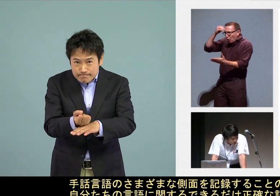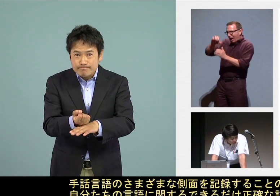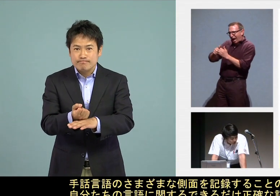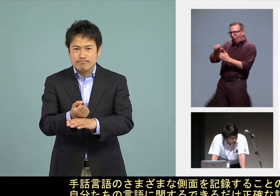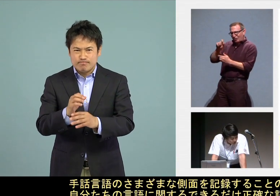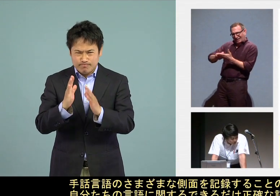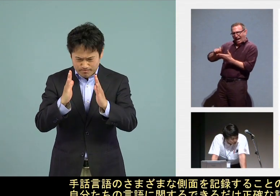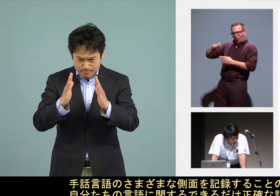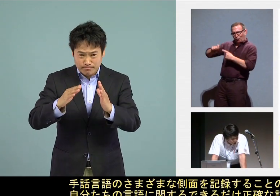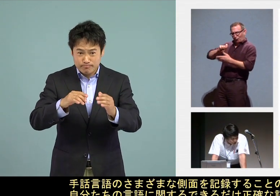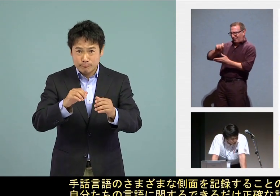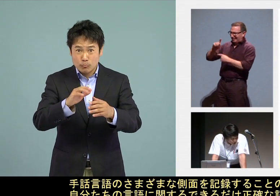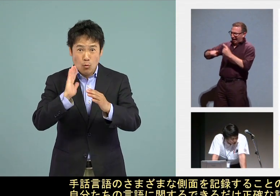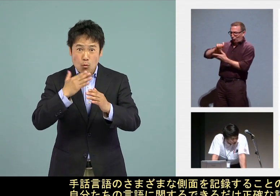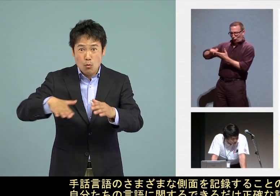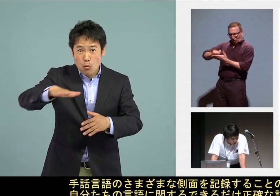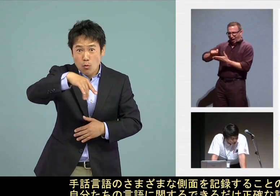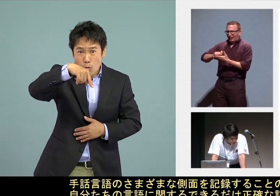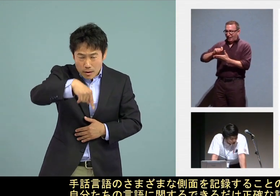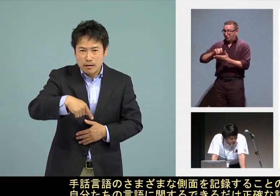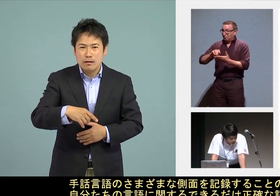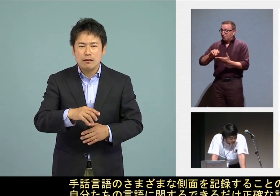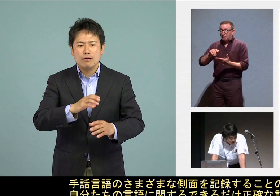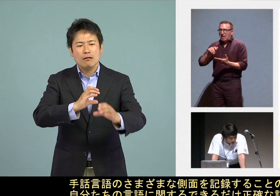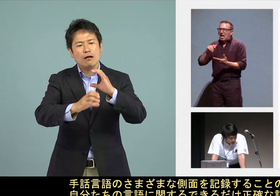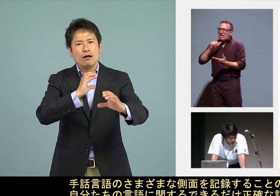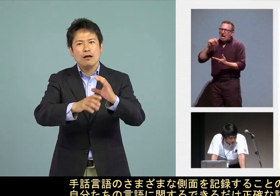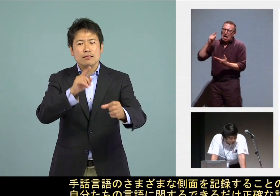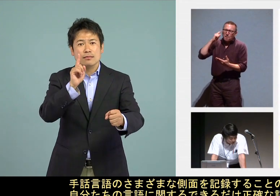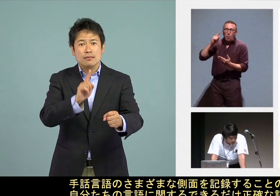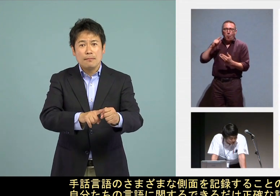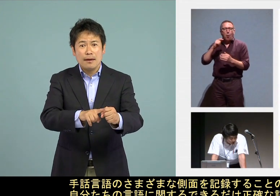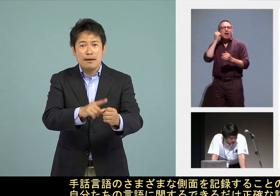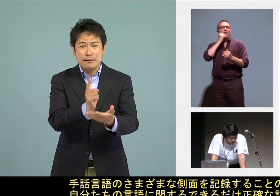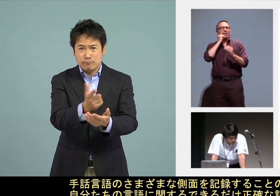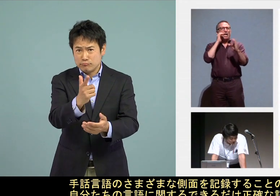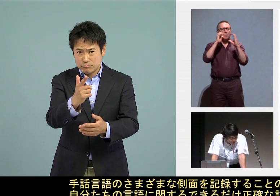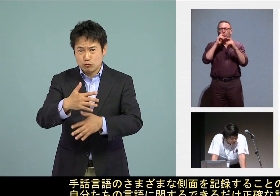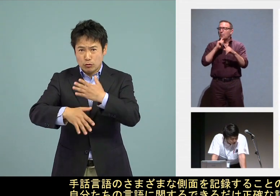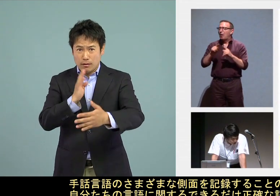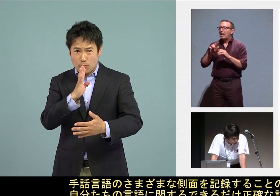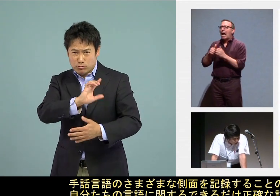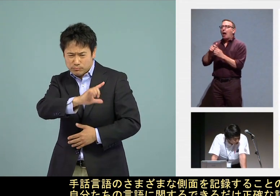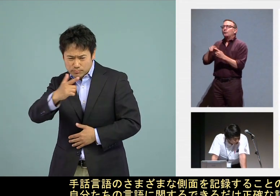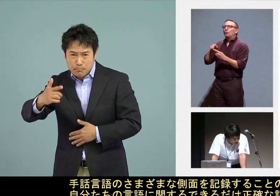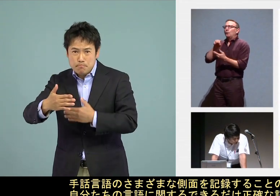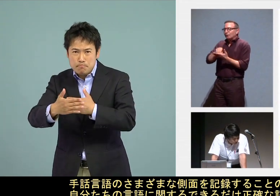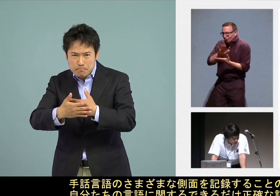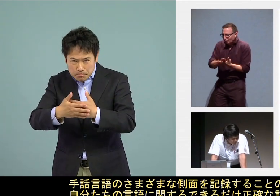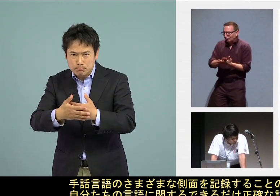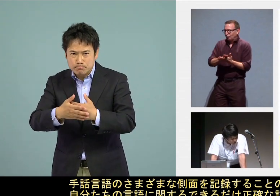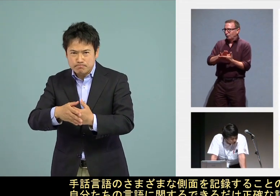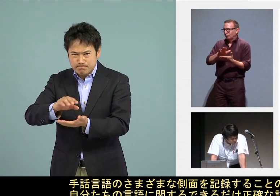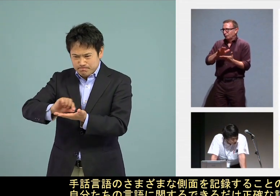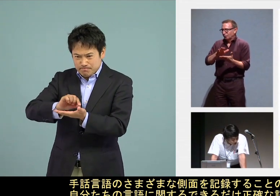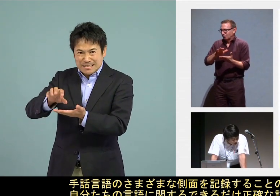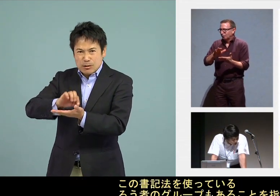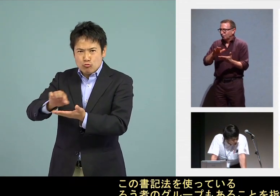a primary means of communication, but as a way of accurately recording sign language in a system